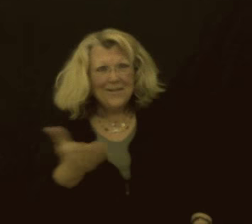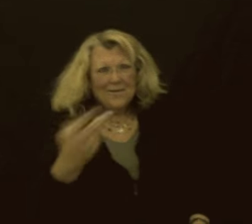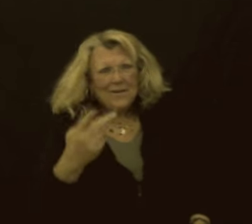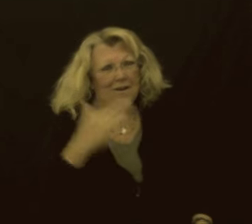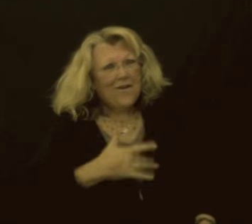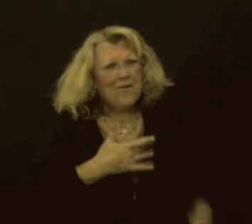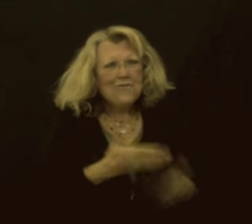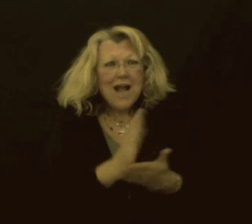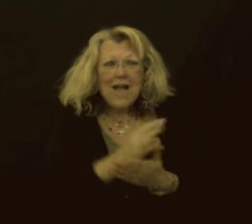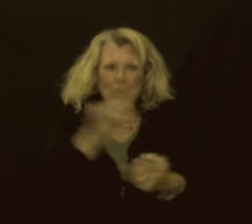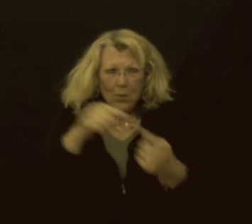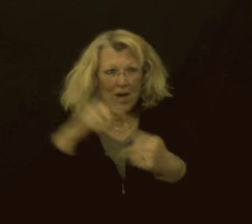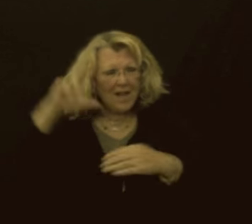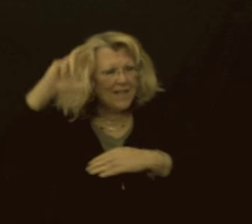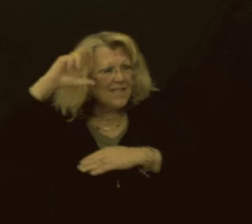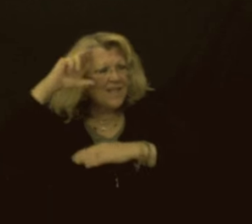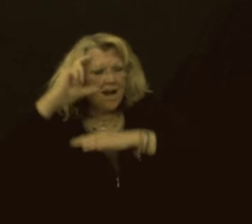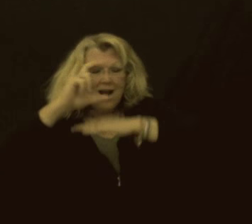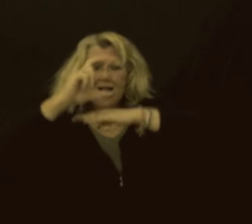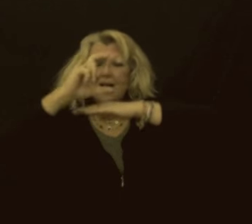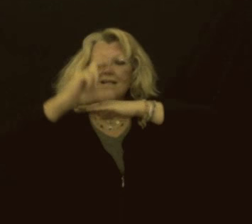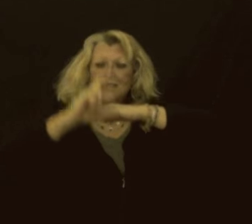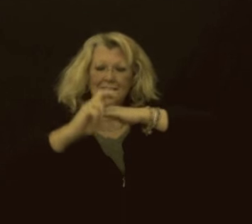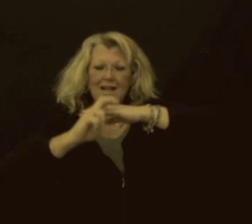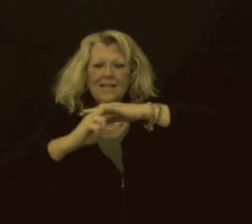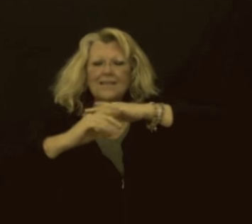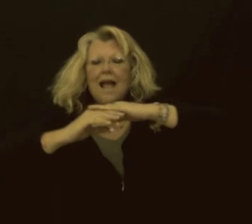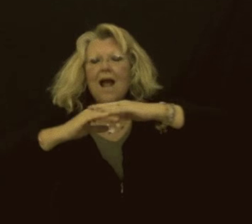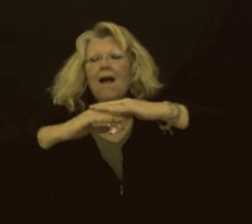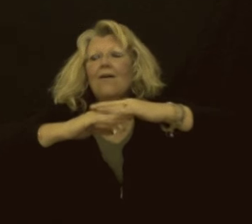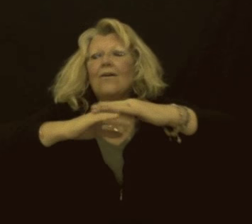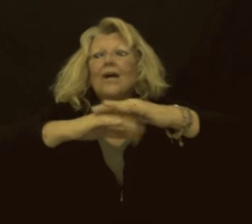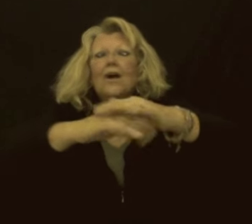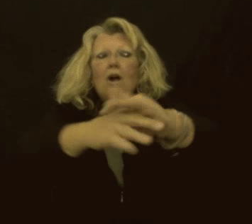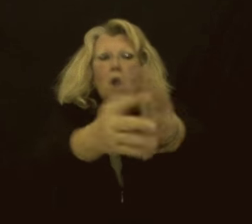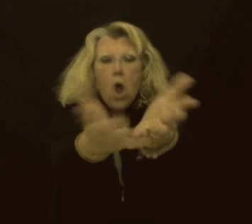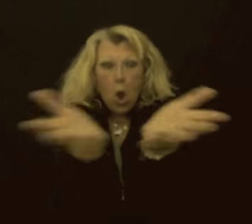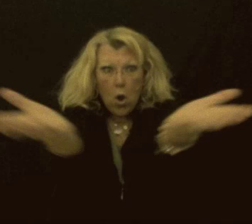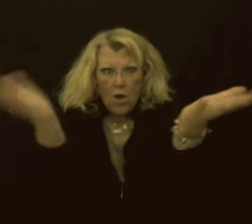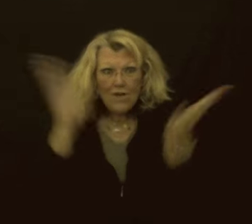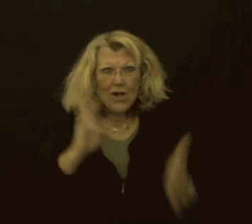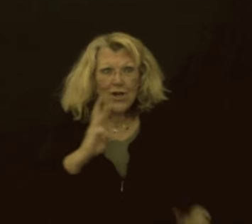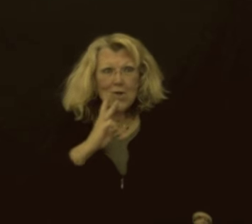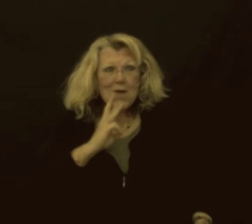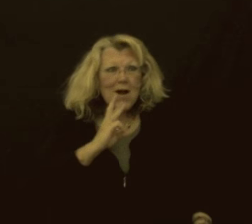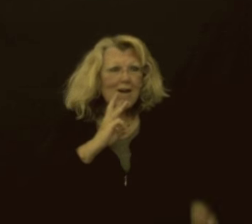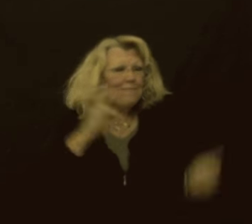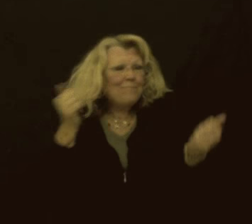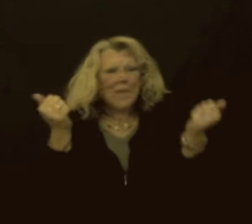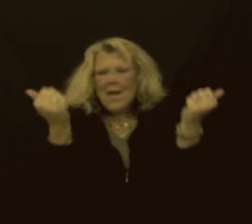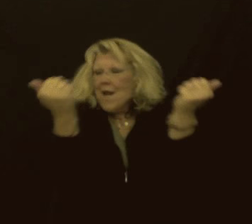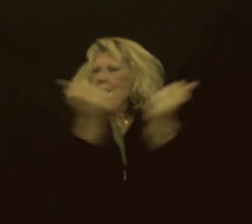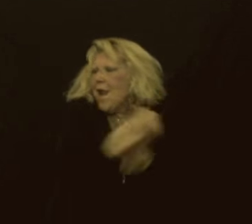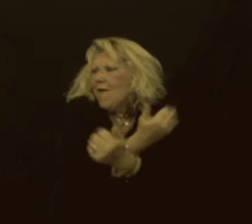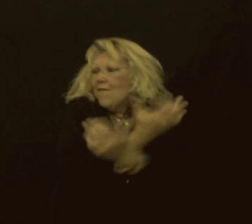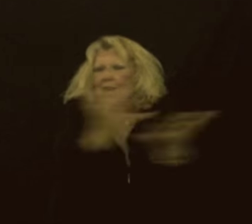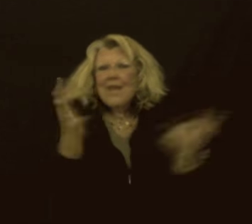we'll be feeling alright. When the sun sinks down over the water, everything